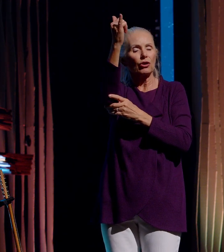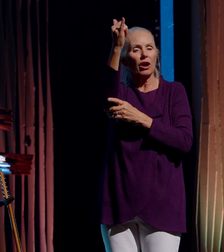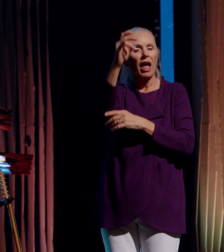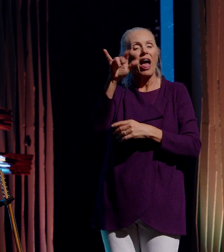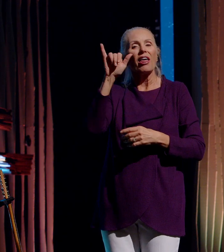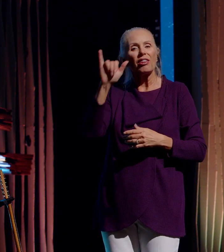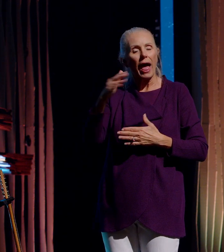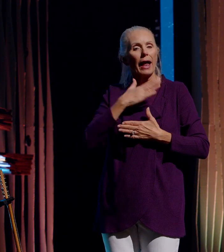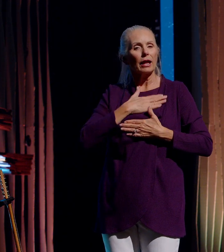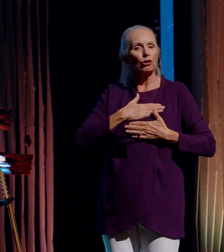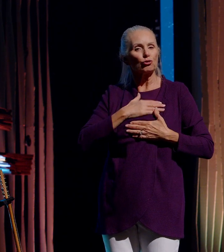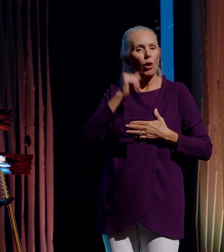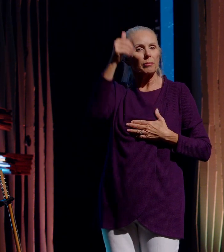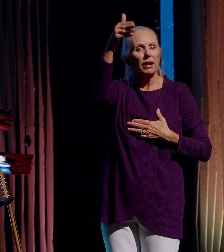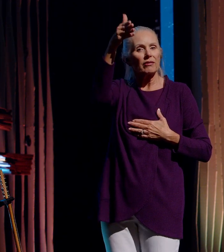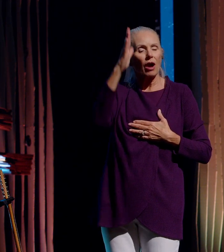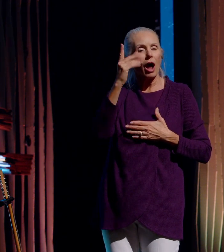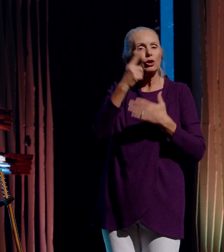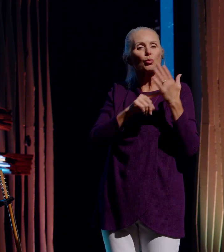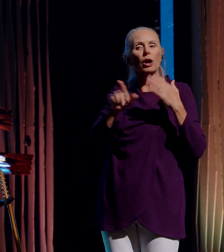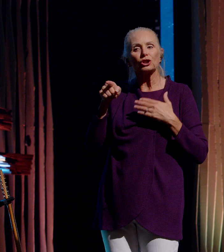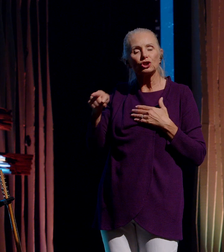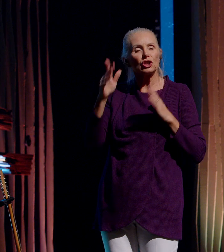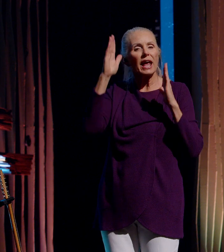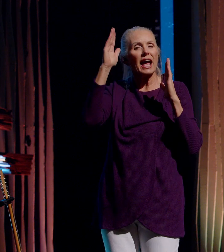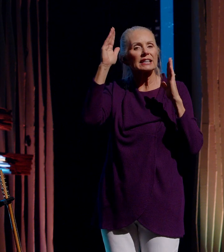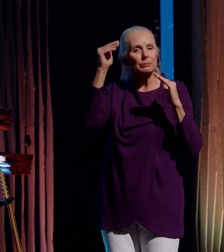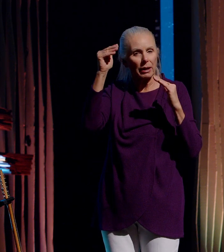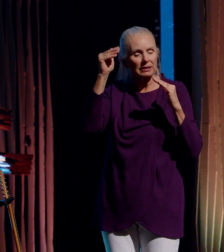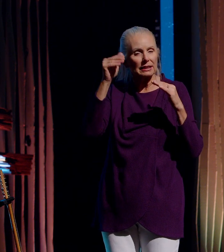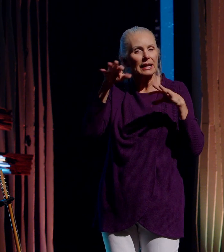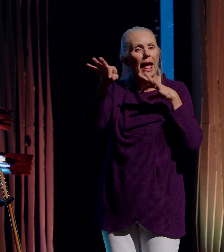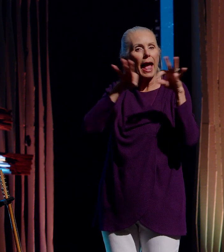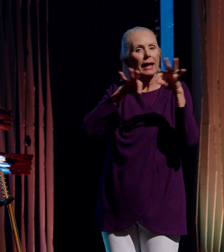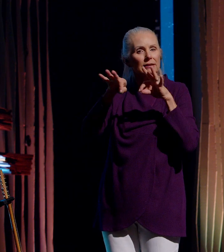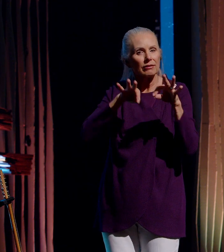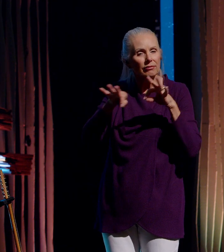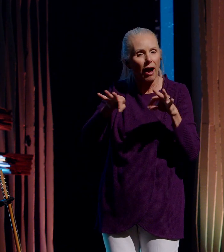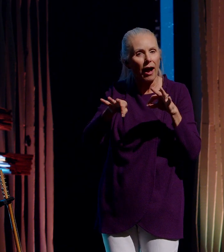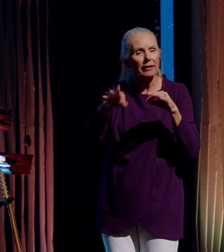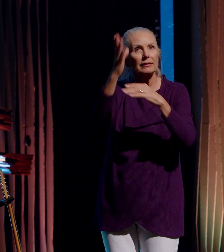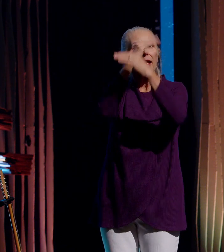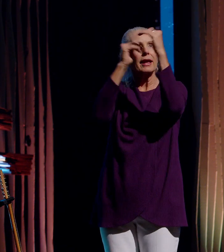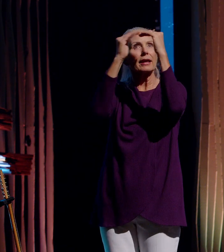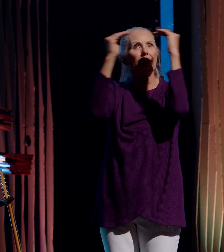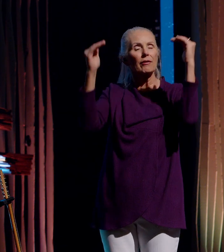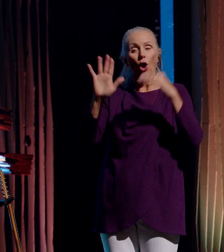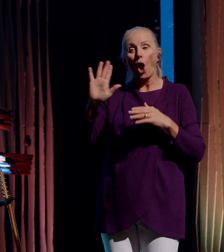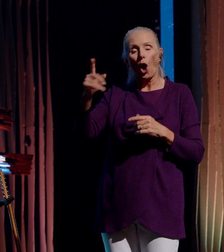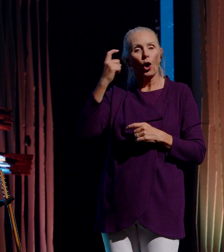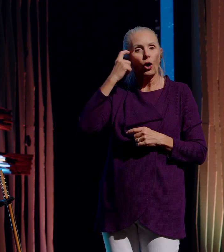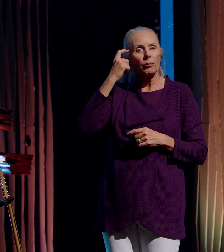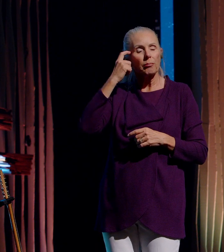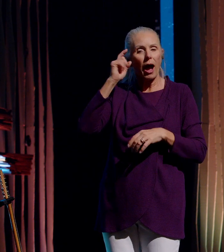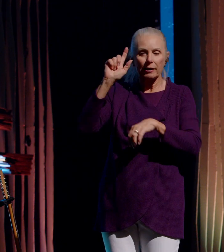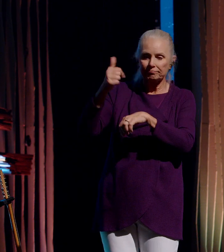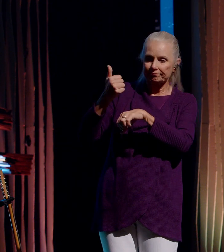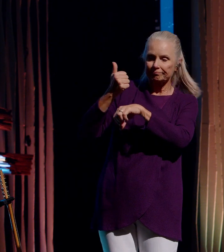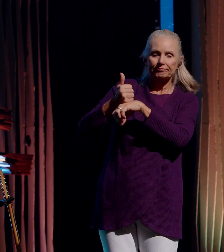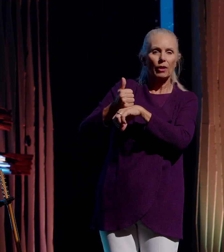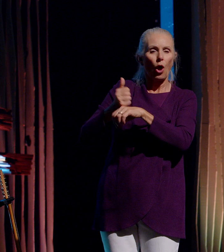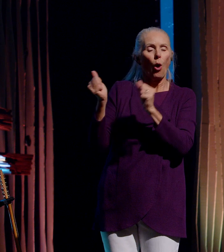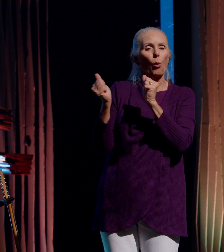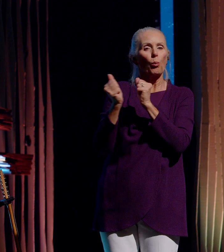of God was what she expected and longed to find in heaven. Her mind seemed to repose with comfort